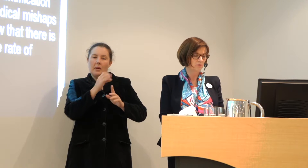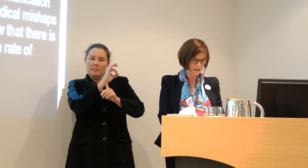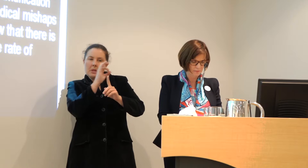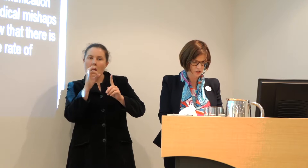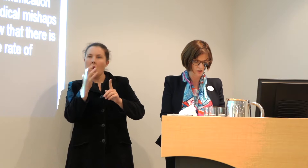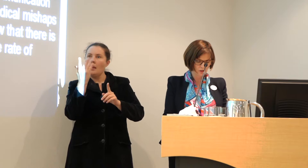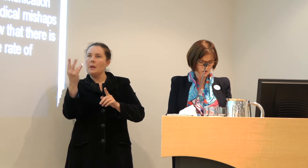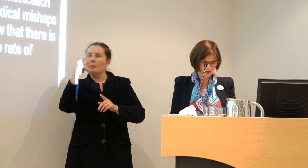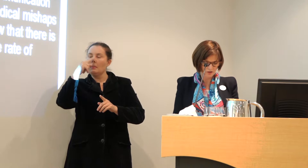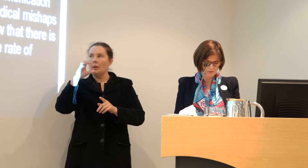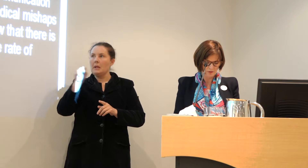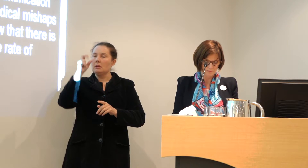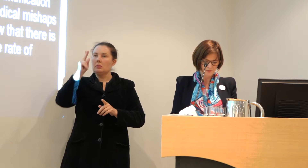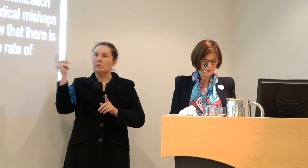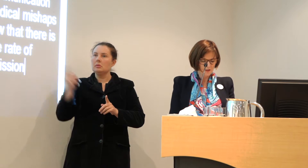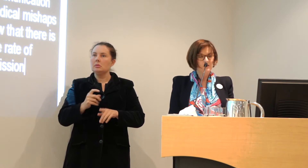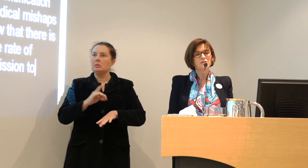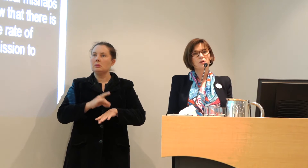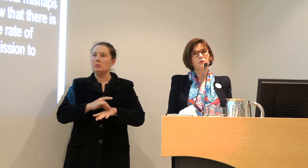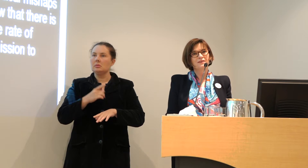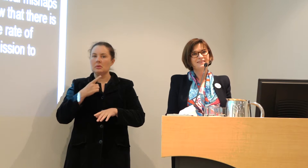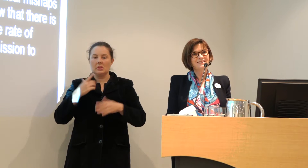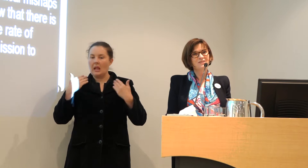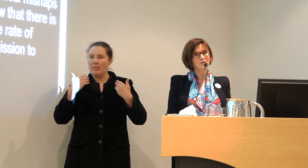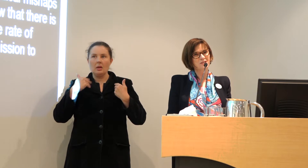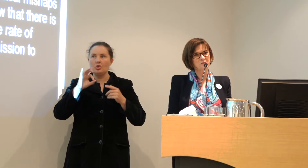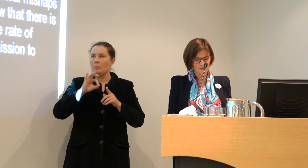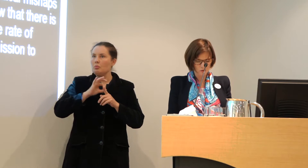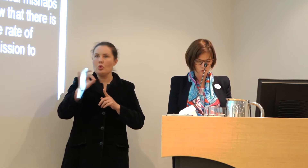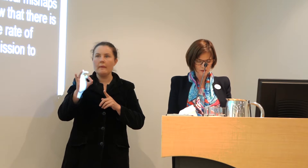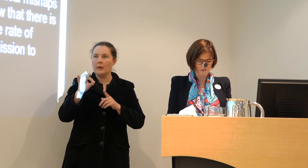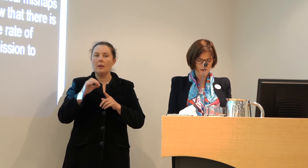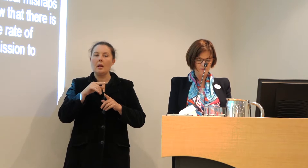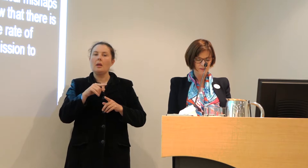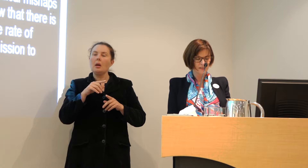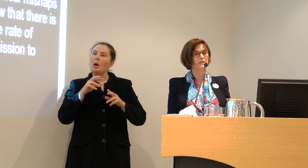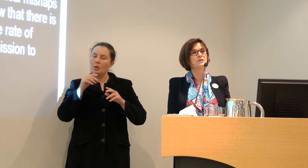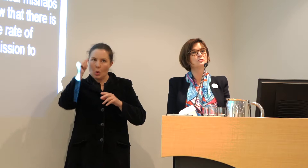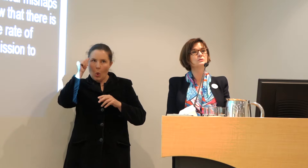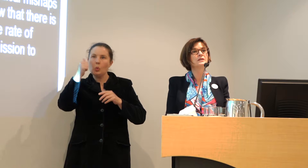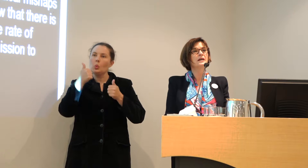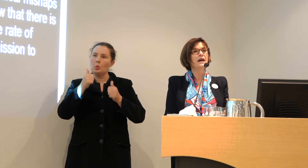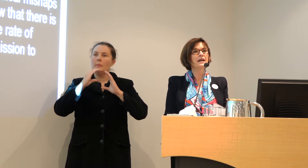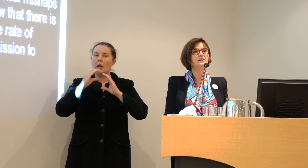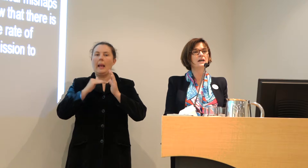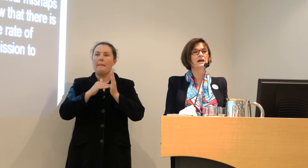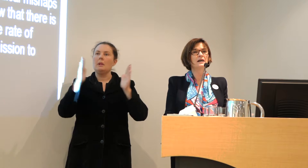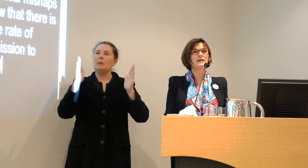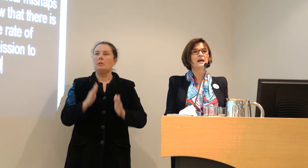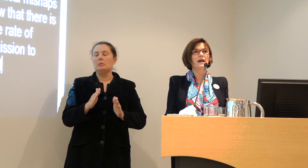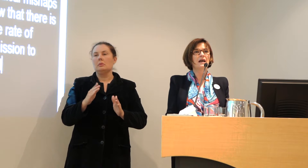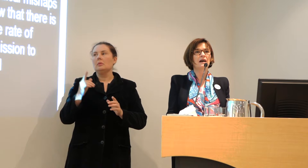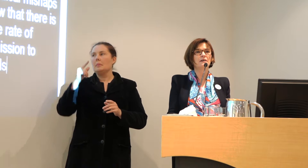preventable readmission to hospital. So this is not just a resource that benefits individuals and